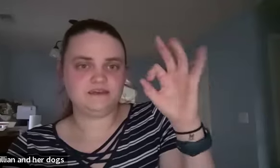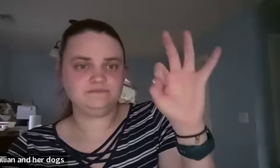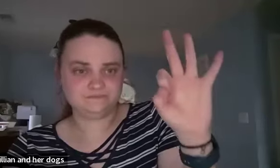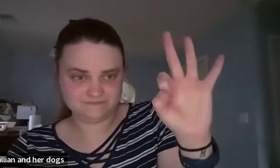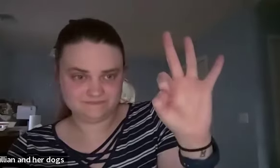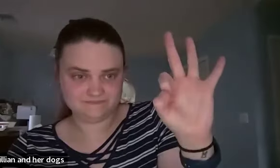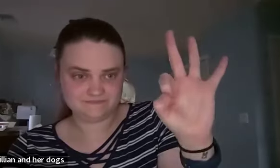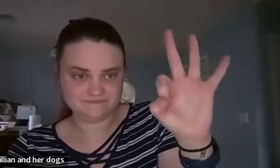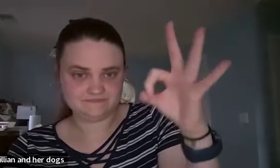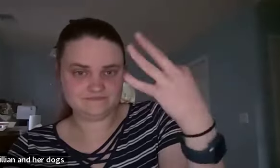Friday,